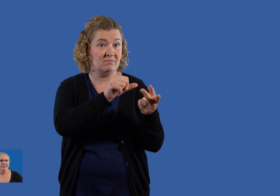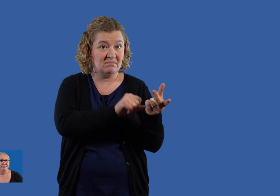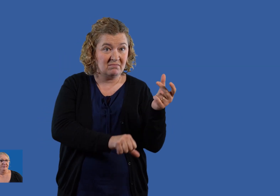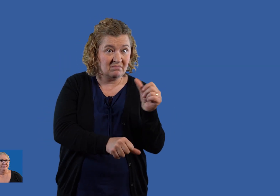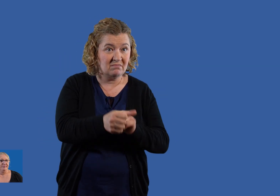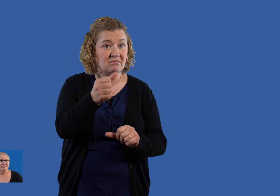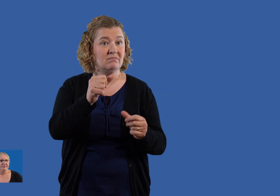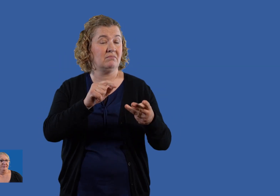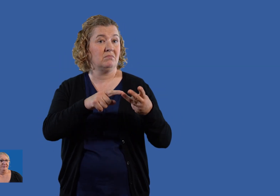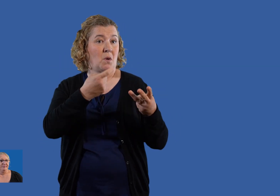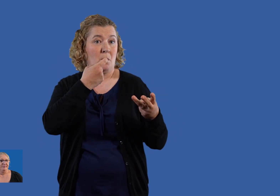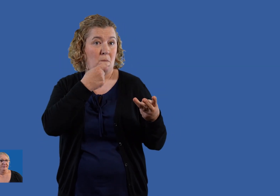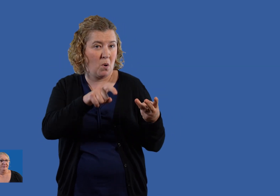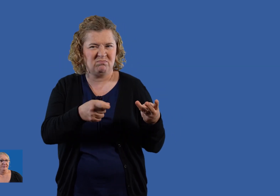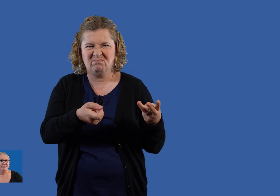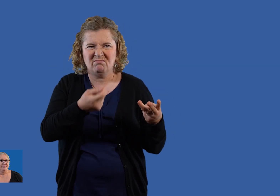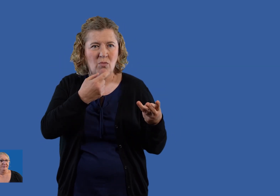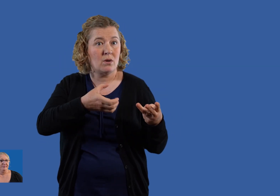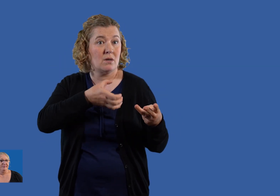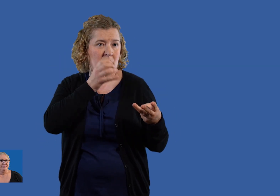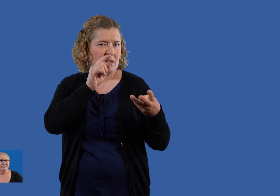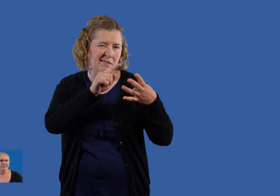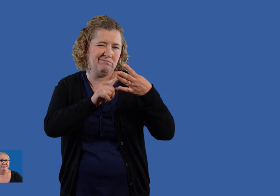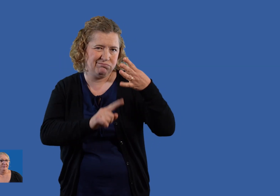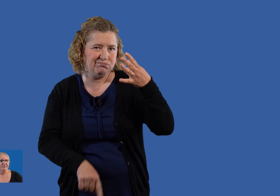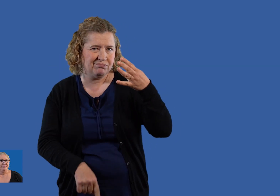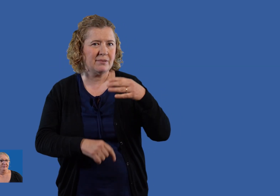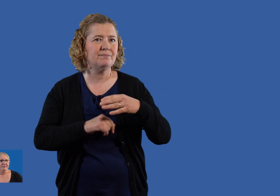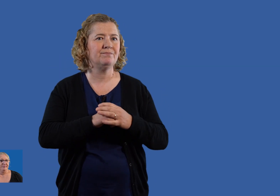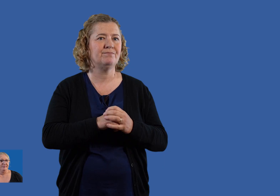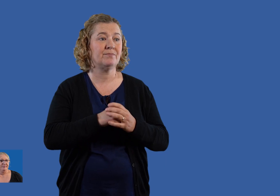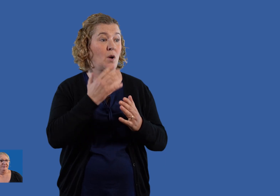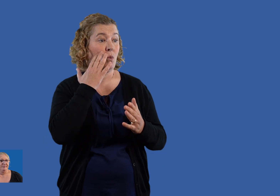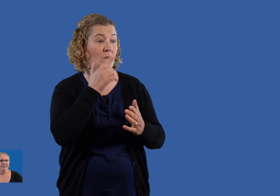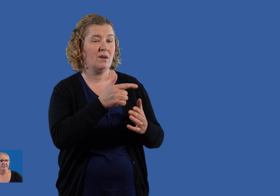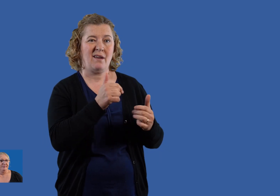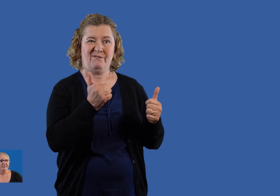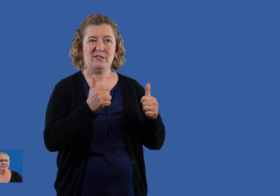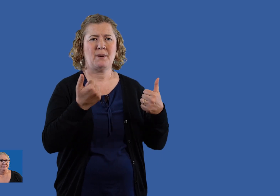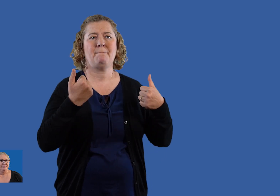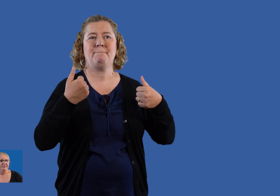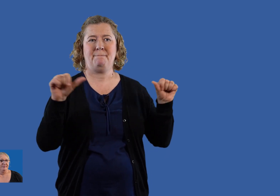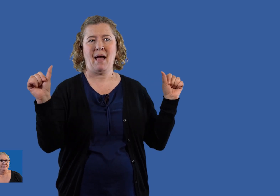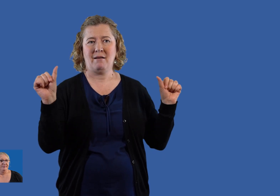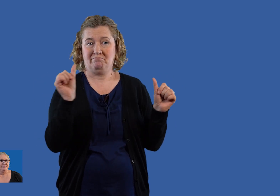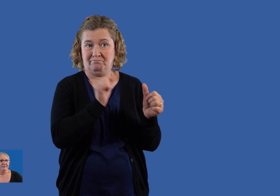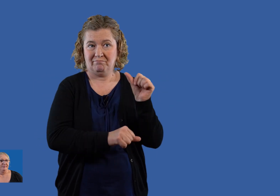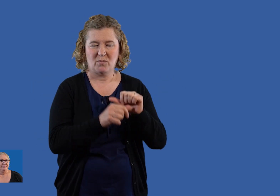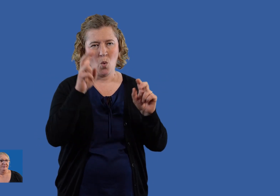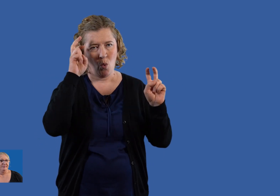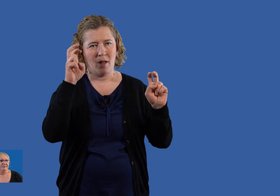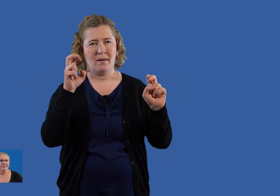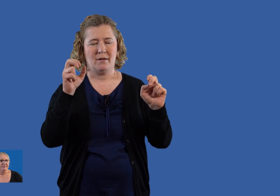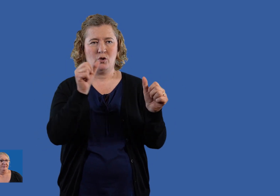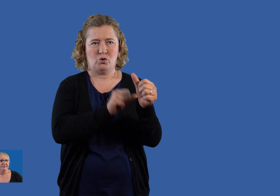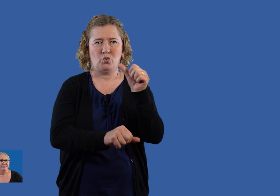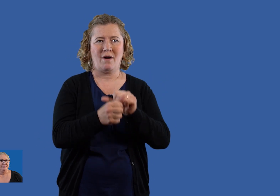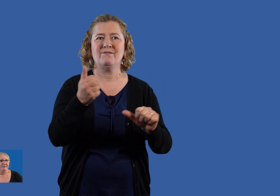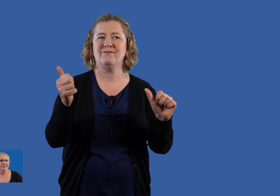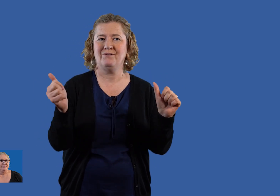slicing wrists, taking poison or things like that. It's also called suicide completion or successful